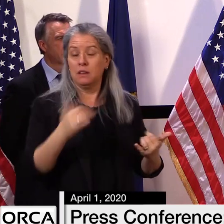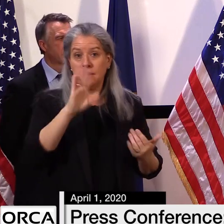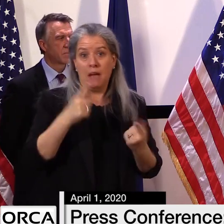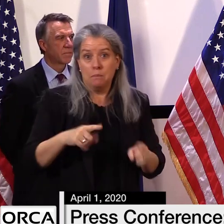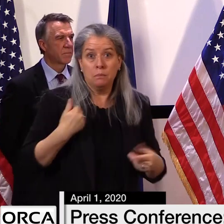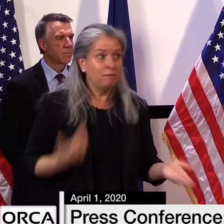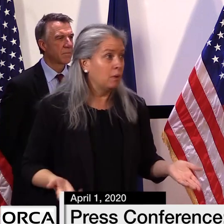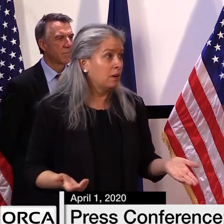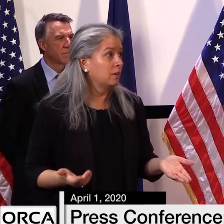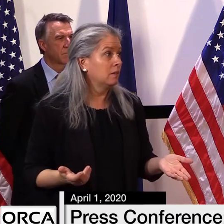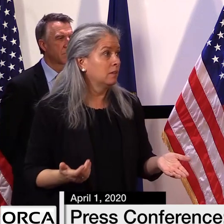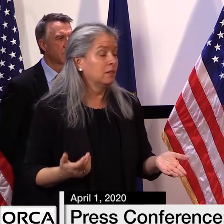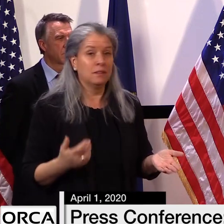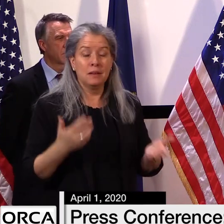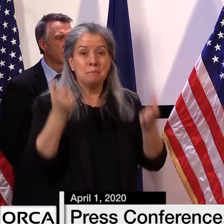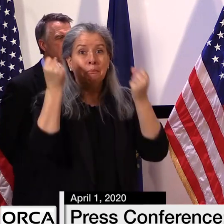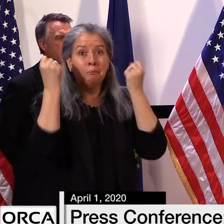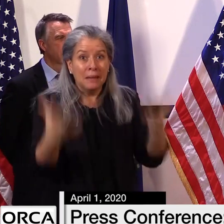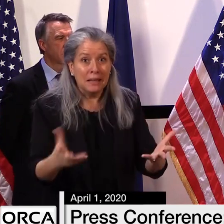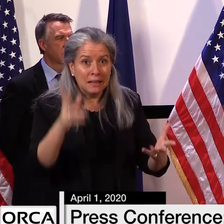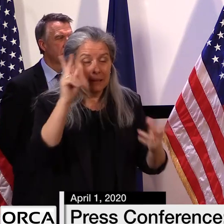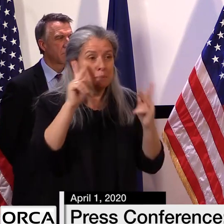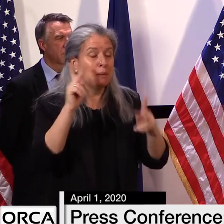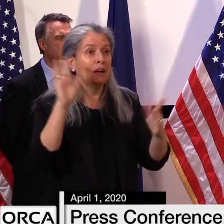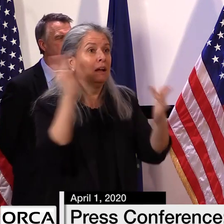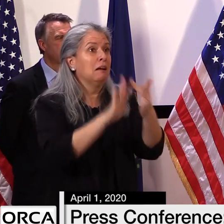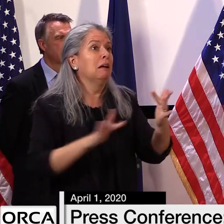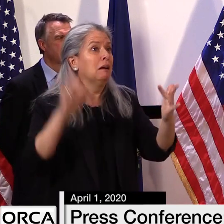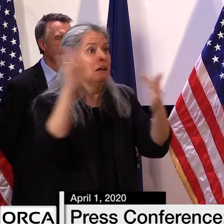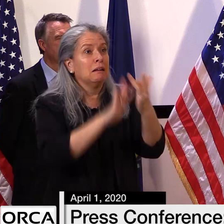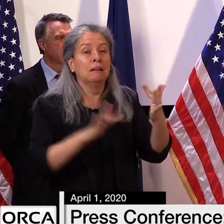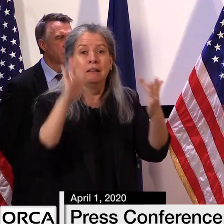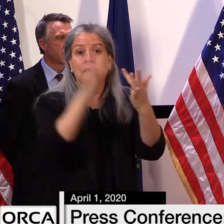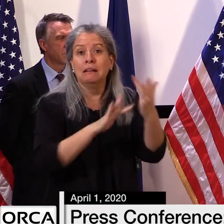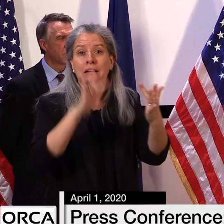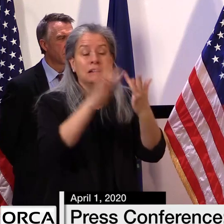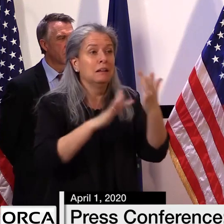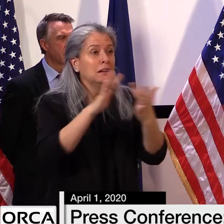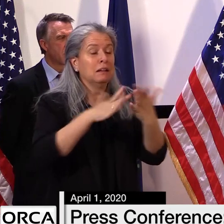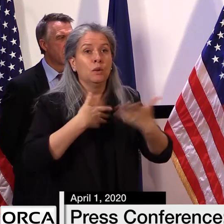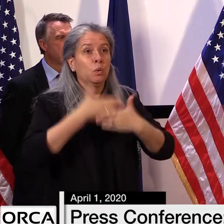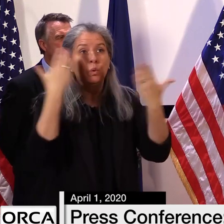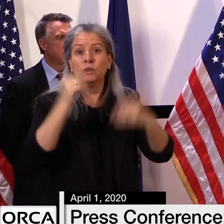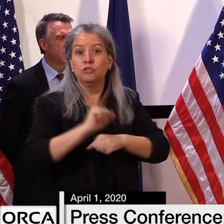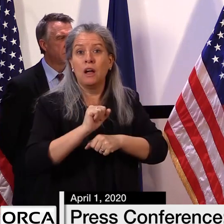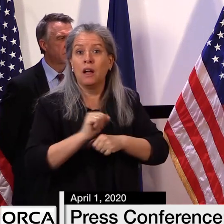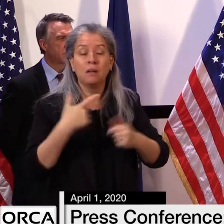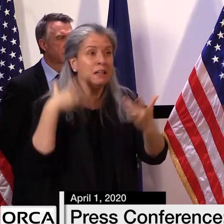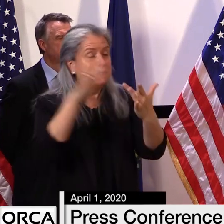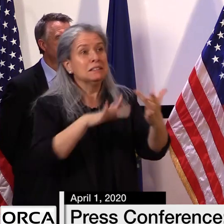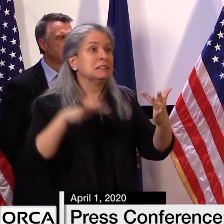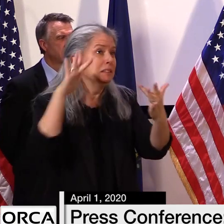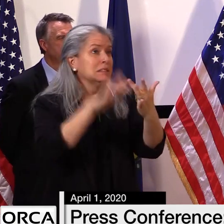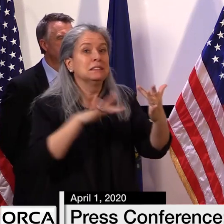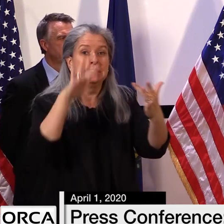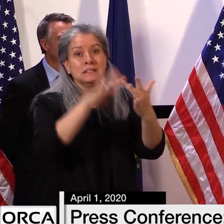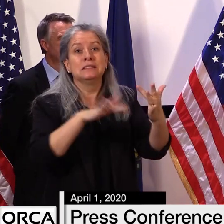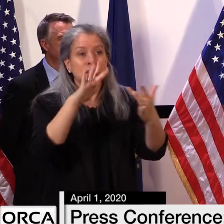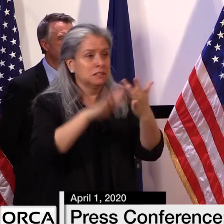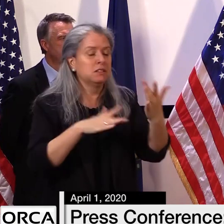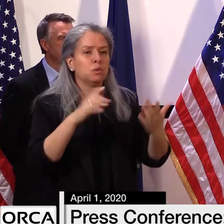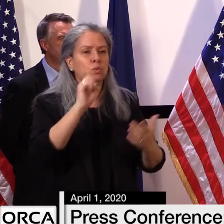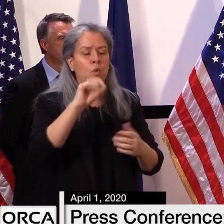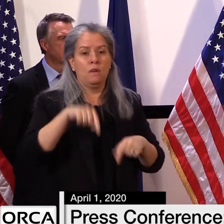with large numbers of people reaching out to every state's unemployment insurance office, and every state